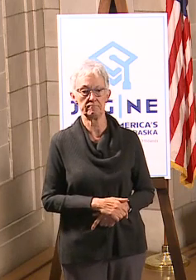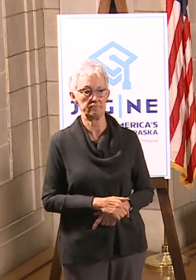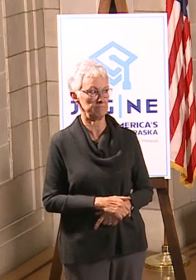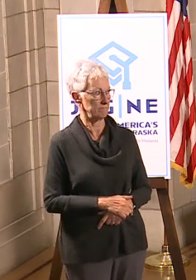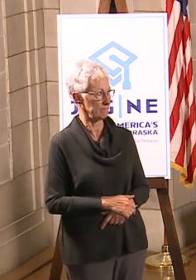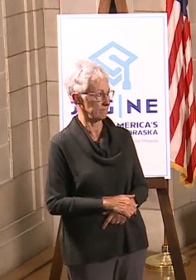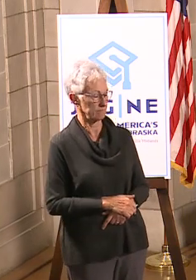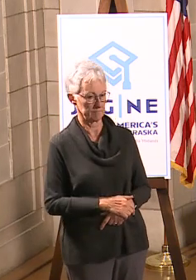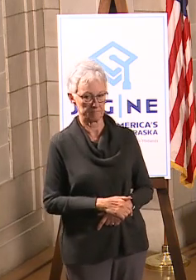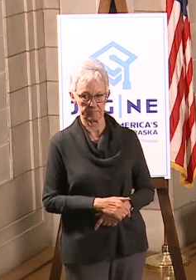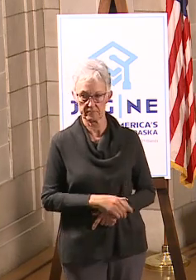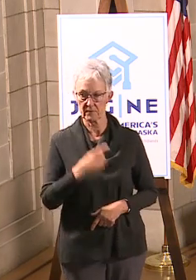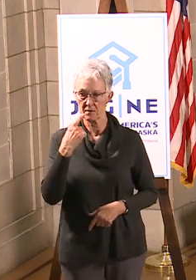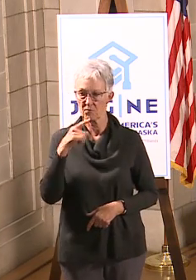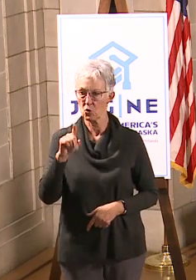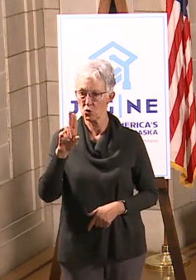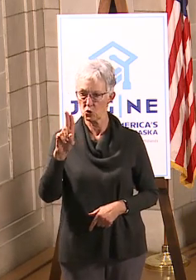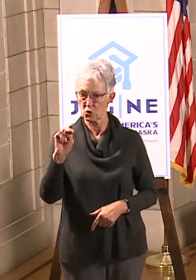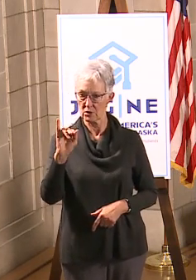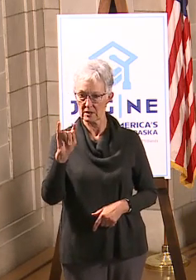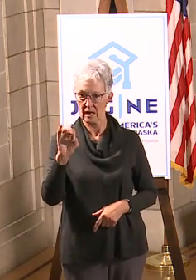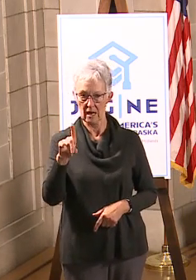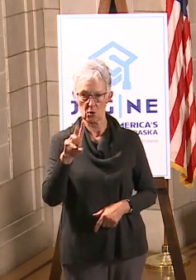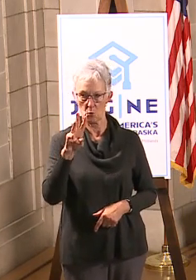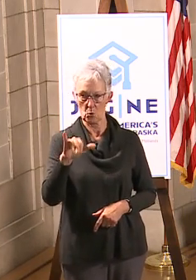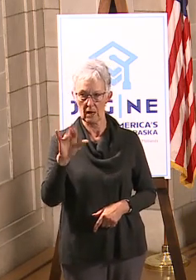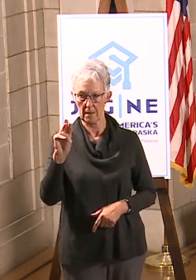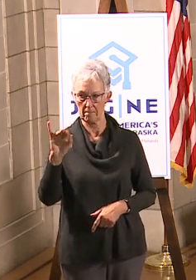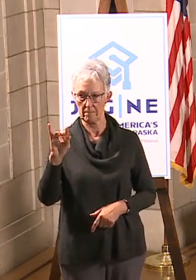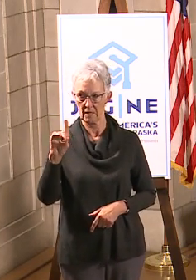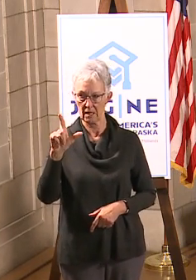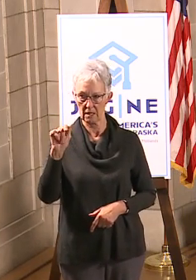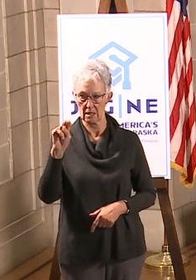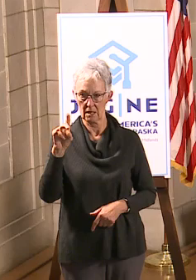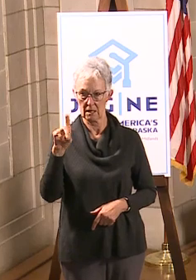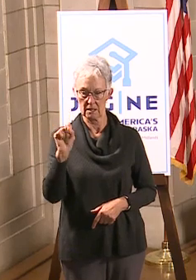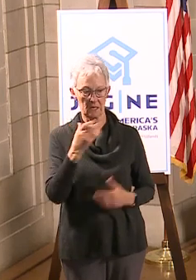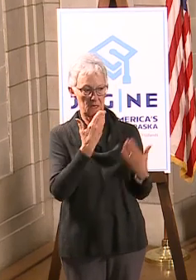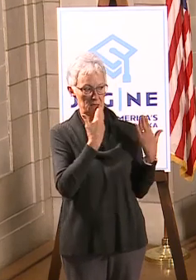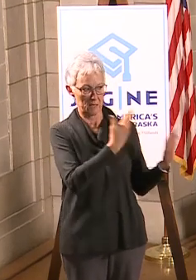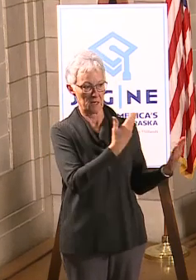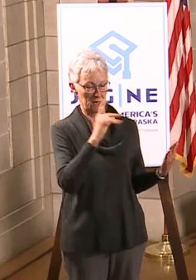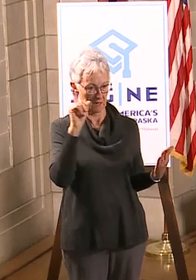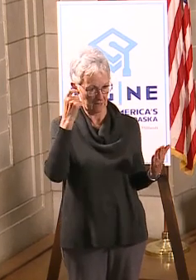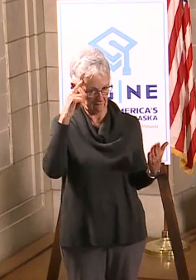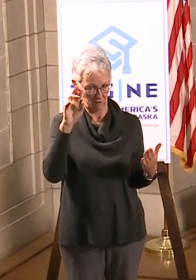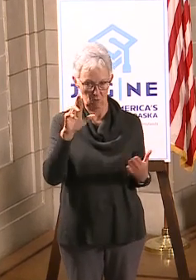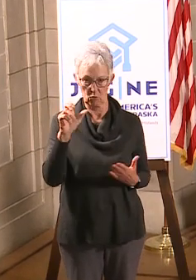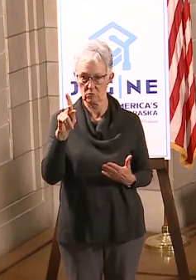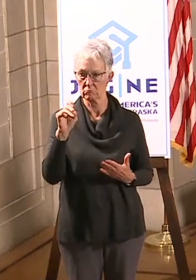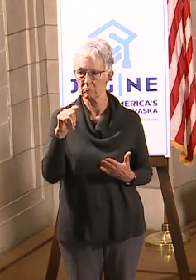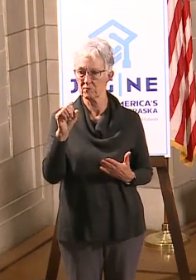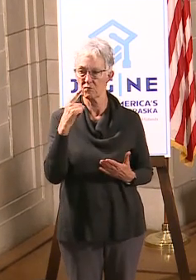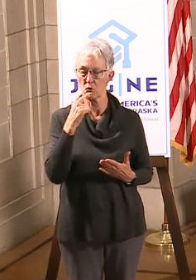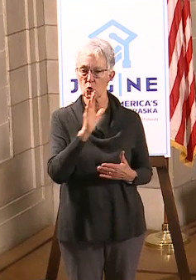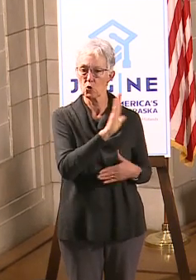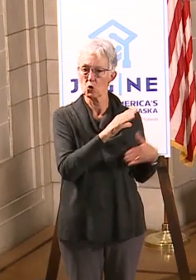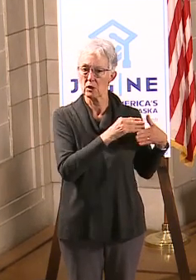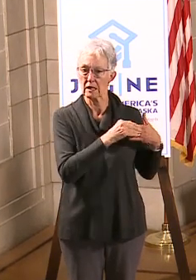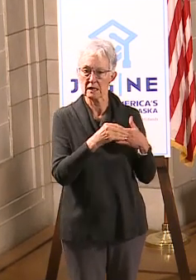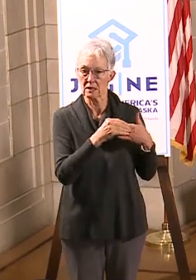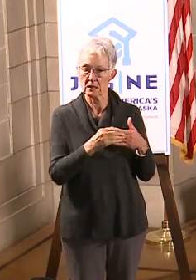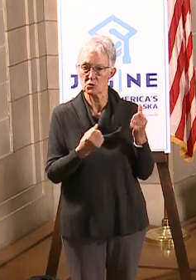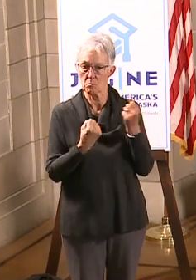I'd like to say on behalf of the United Way of the Midlands, I'd like to thank you, Governor Ricketts, for your leadership and support of the Jobs for America's